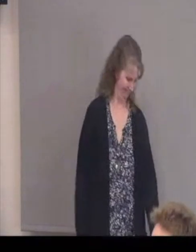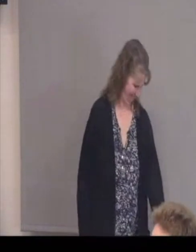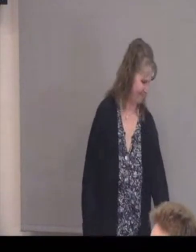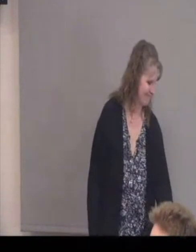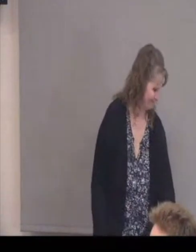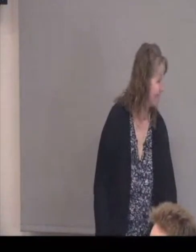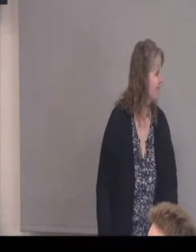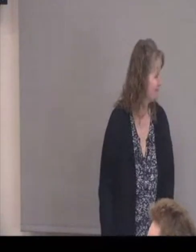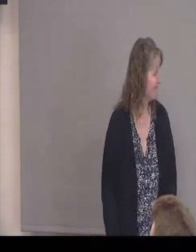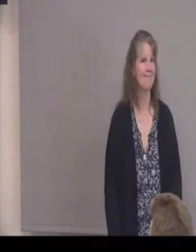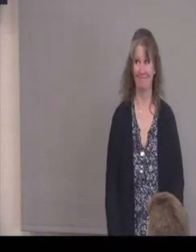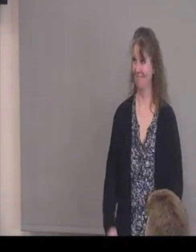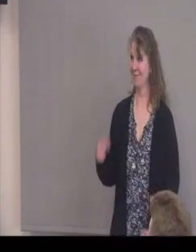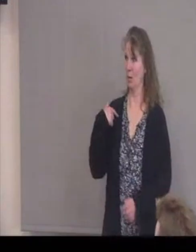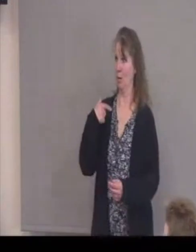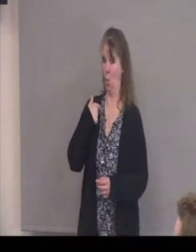Medial? That is correct.